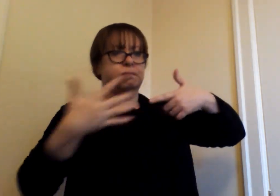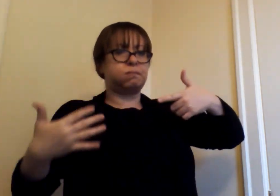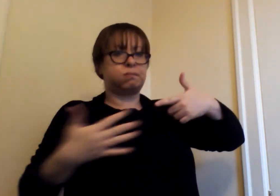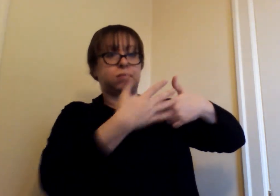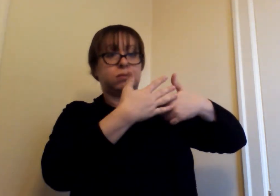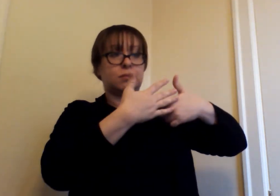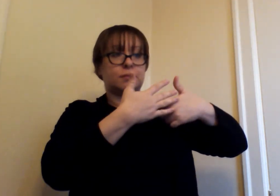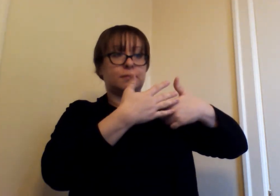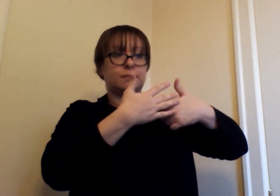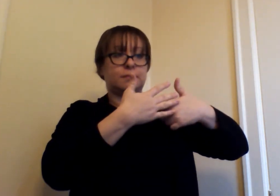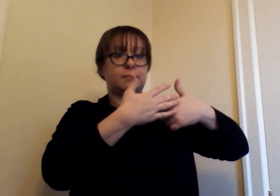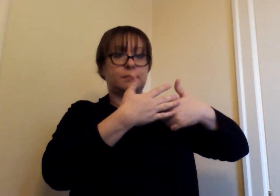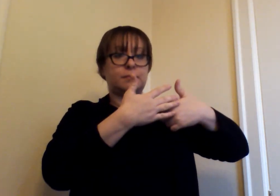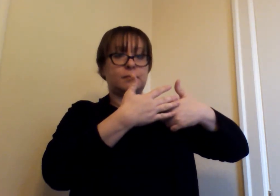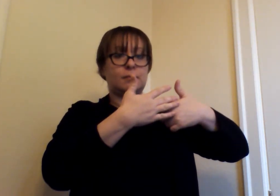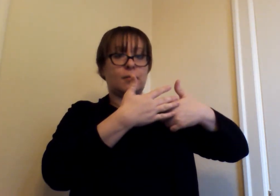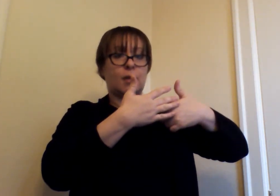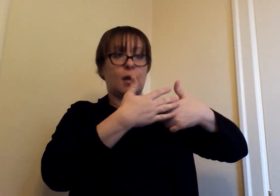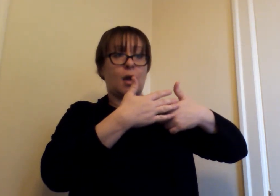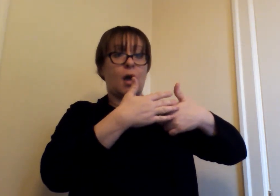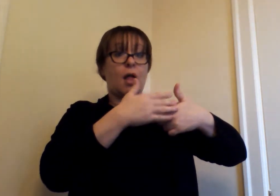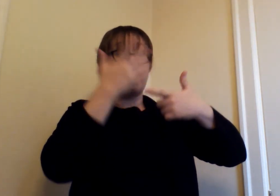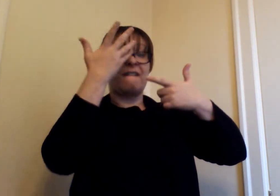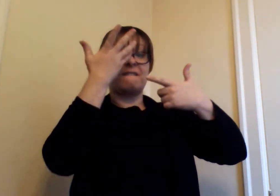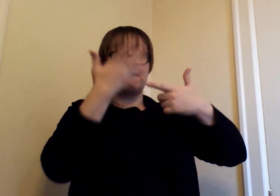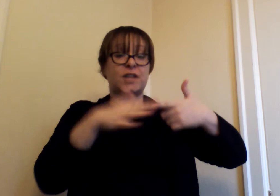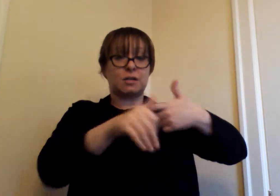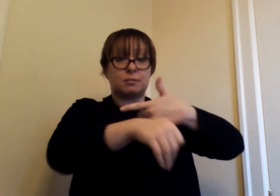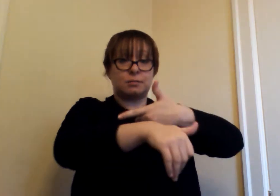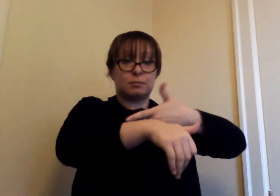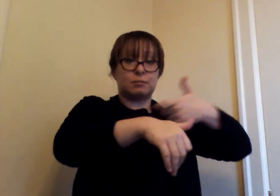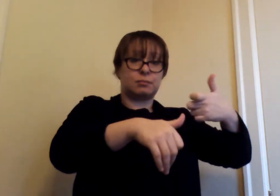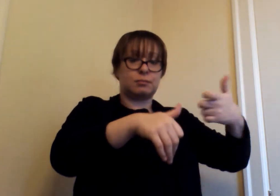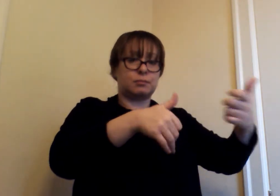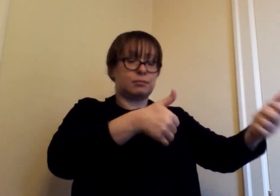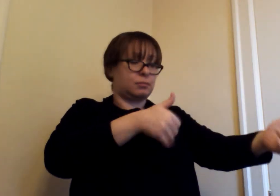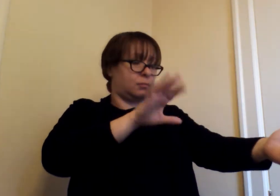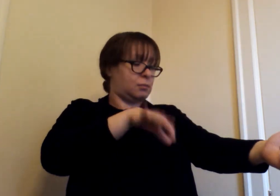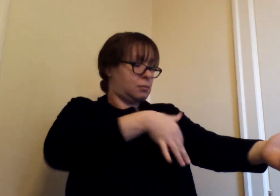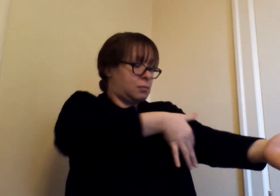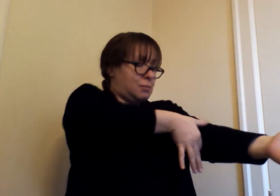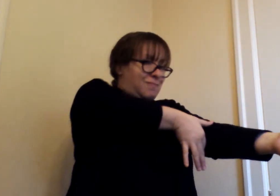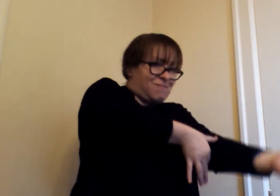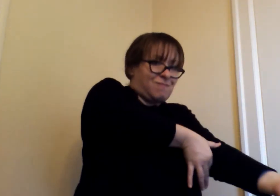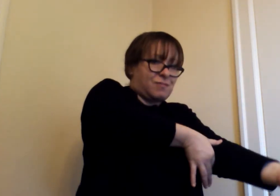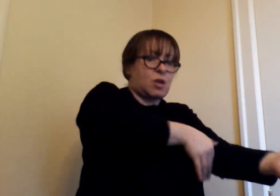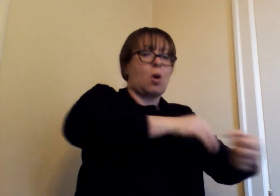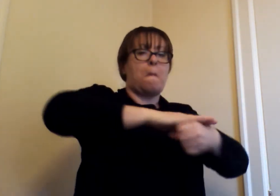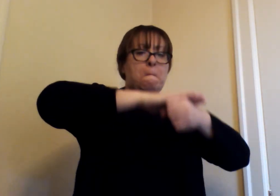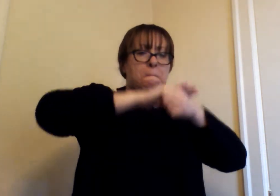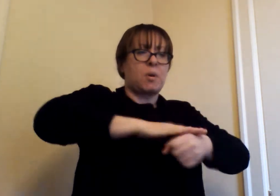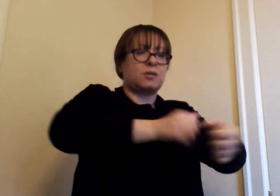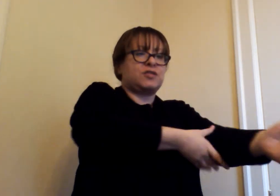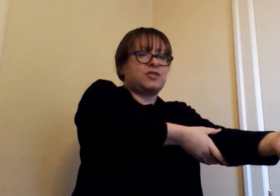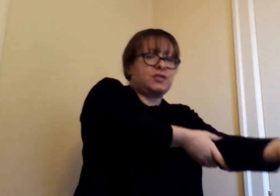A gentle mixing by inversion at least 8 times is required to ensure that any additives in the tube are incorporated into the